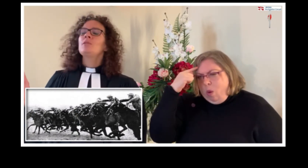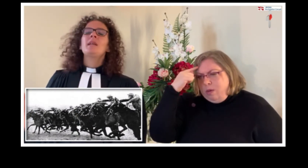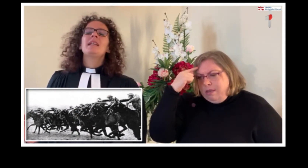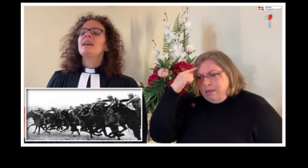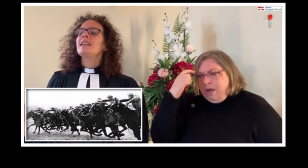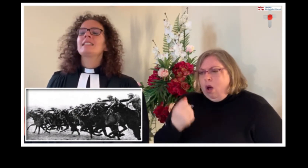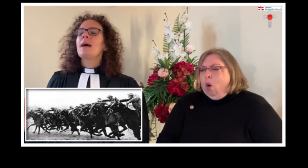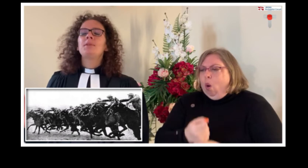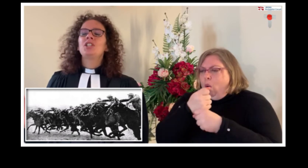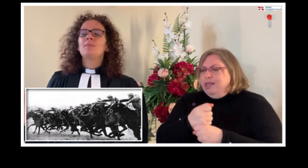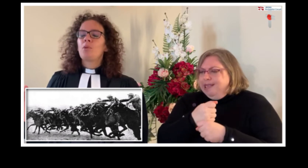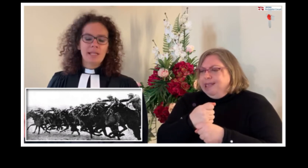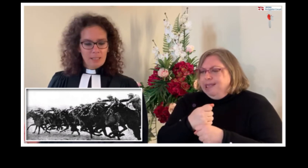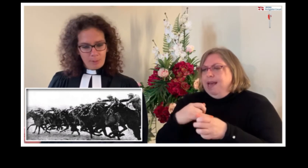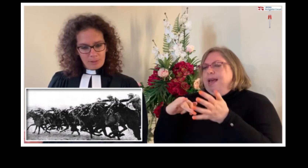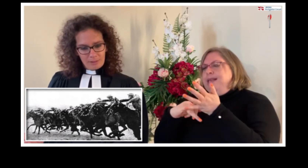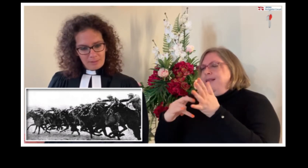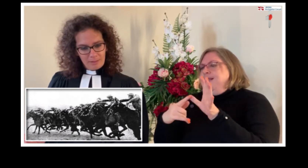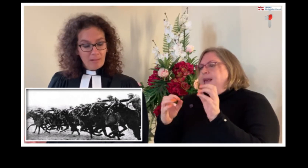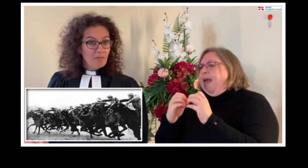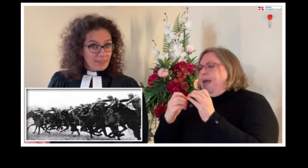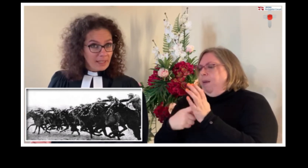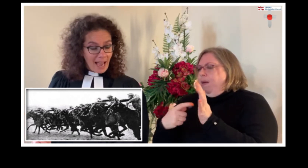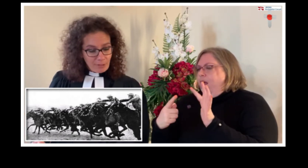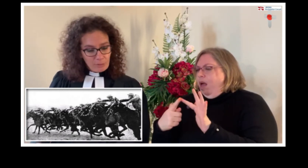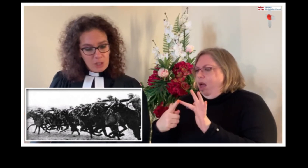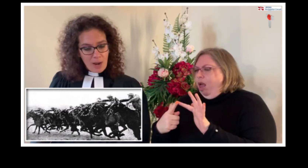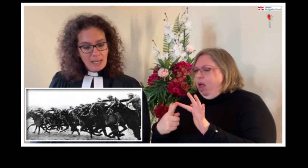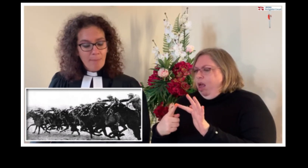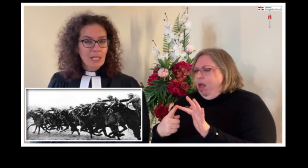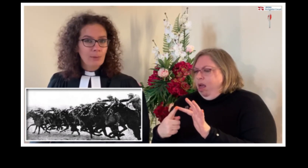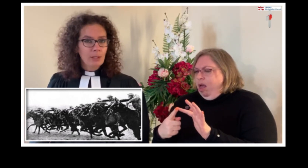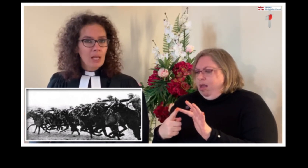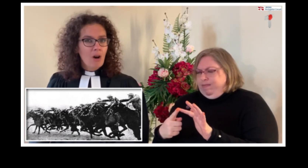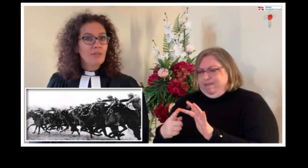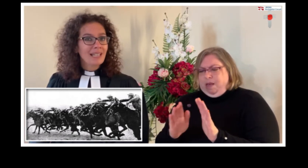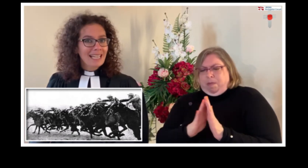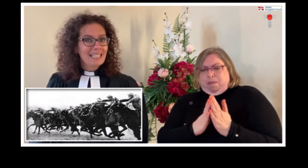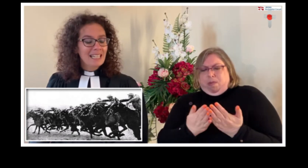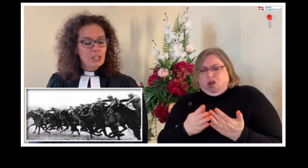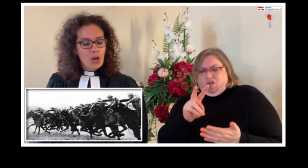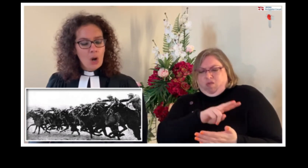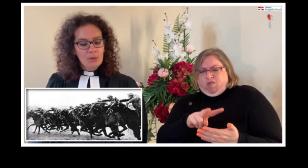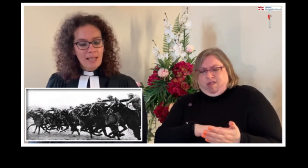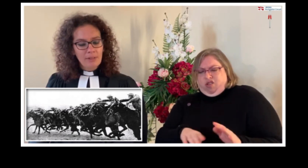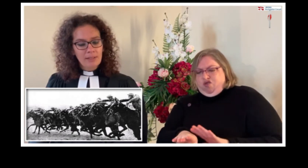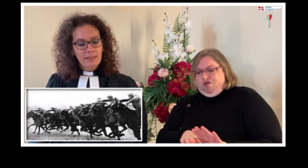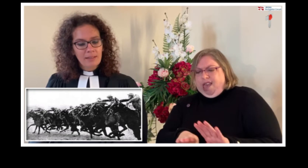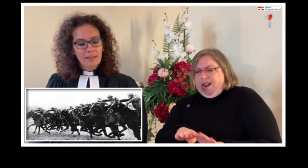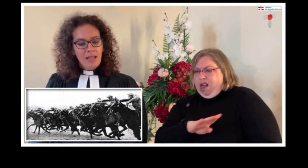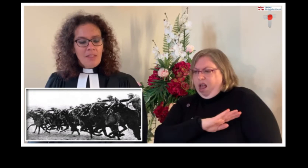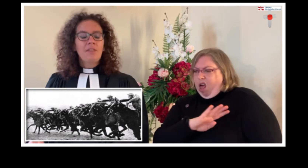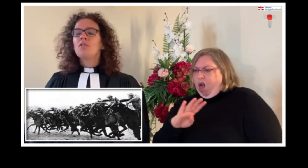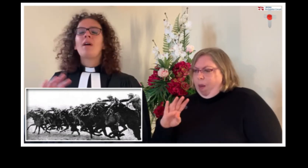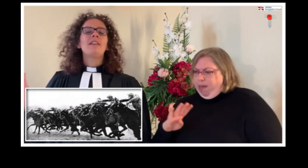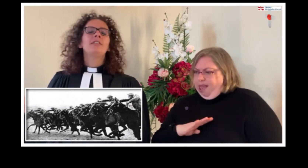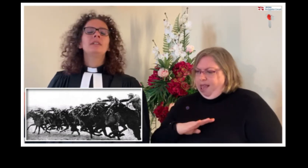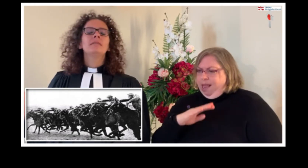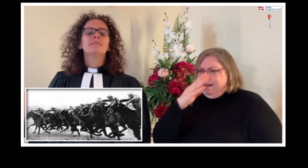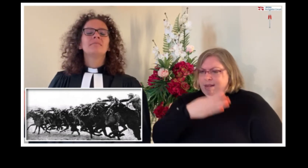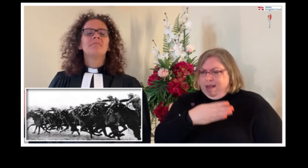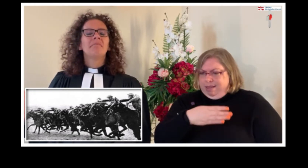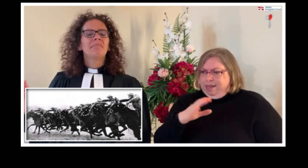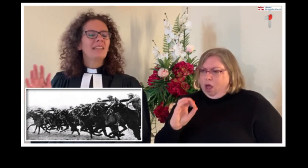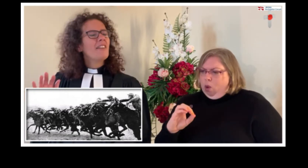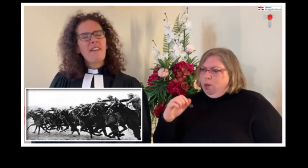It must be an accepted principle, read the cavalry training manual of 1907, that the